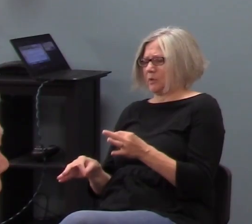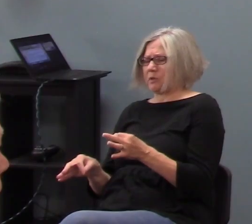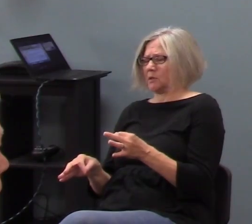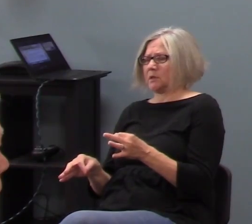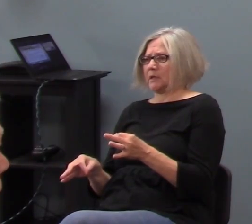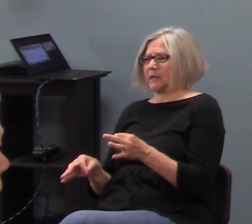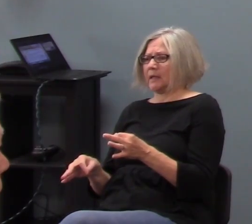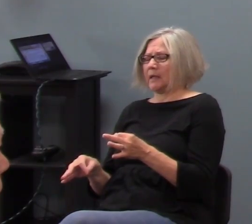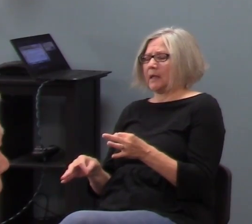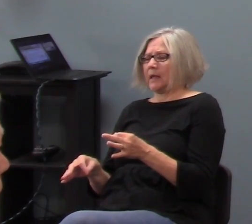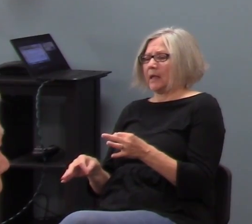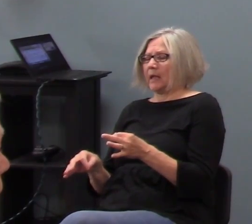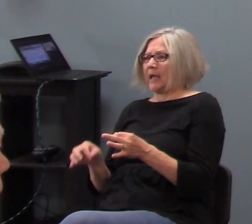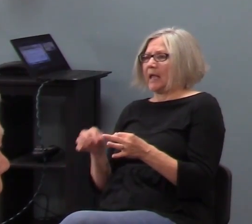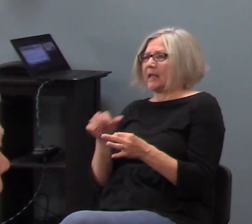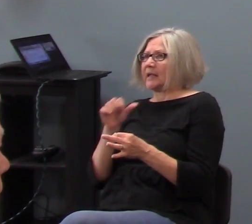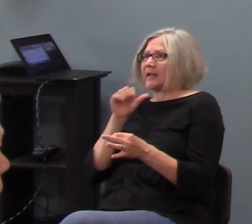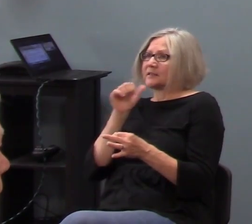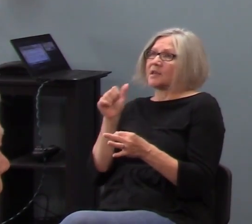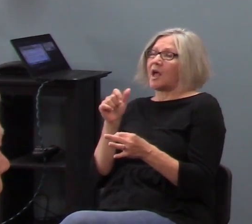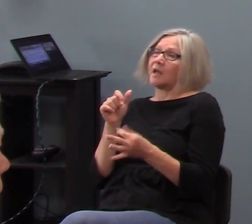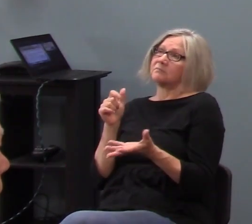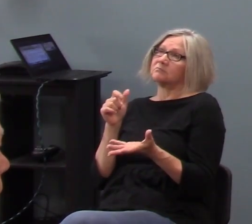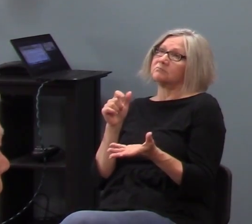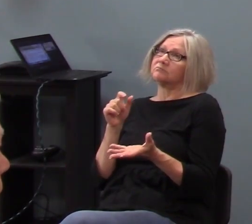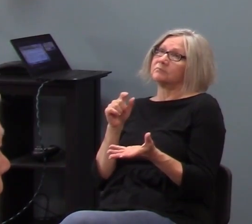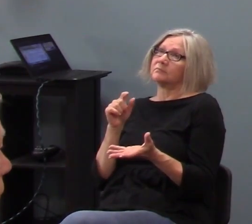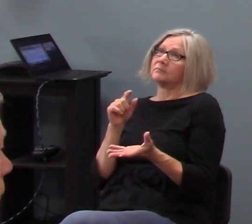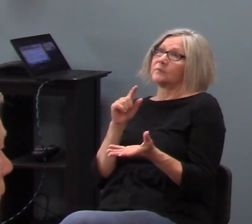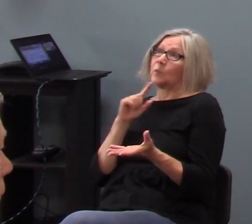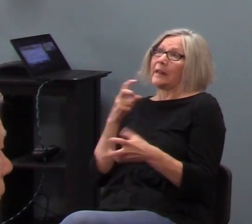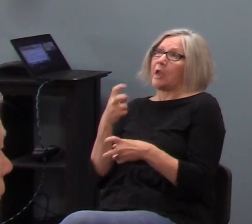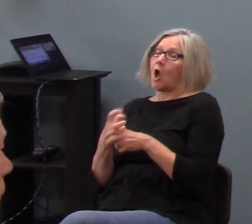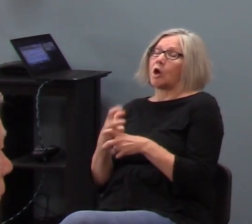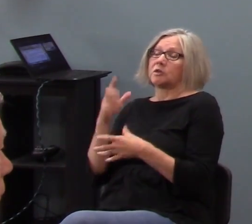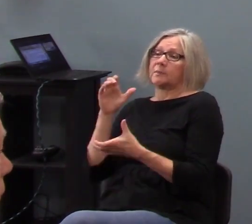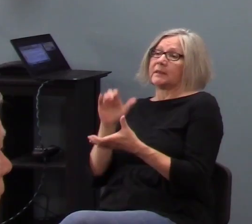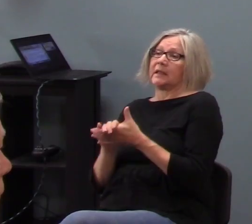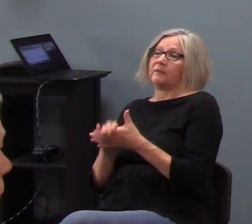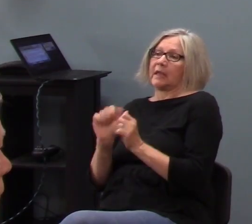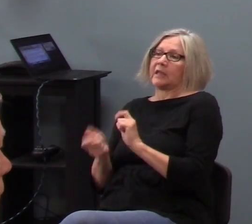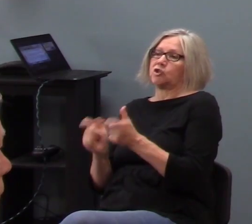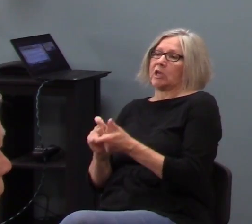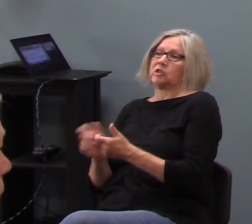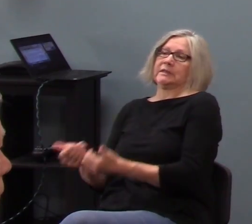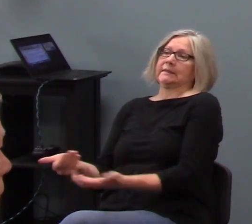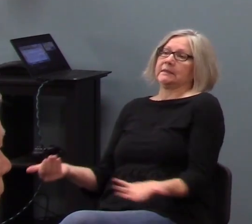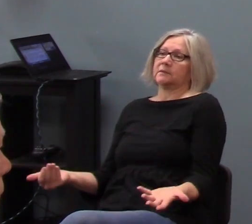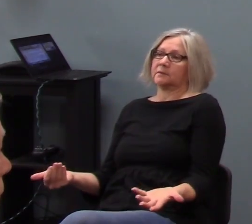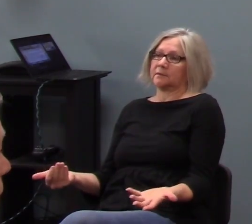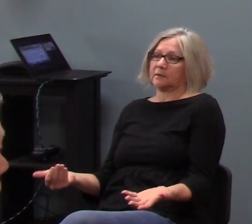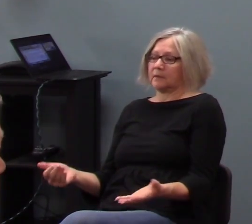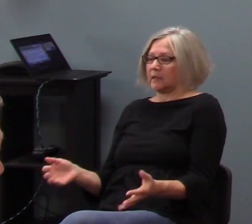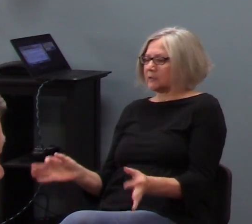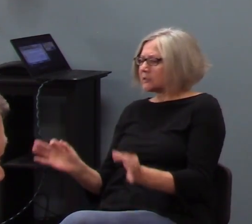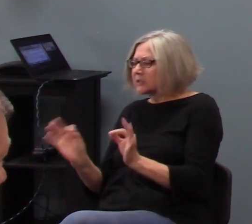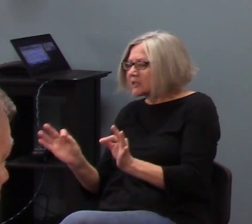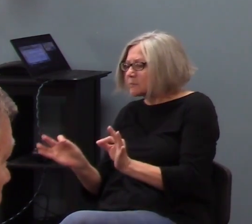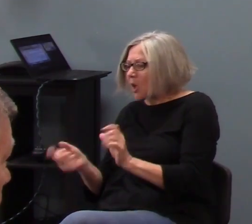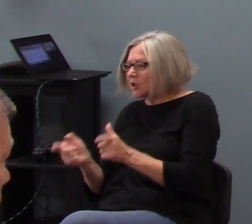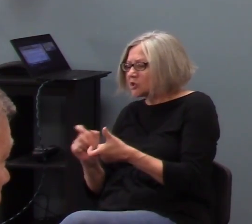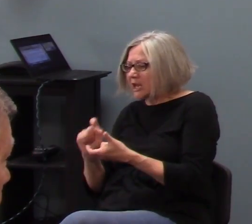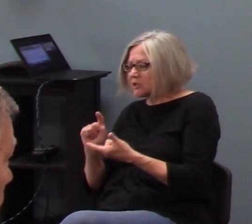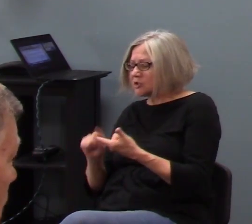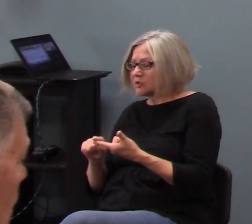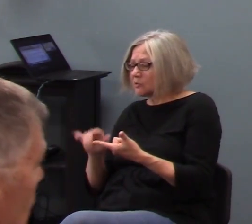be as big of a leap back then to believe that it could have changed more easily. Like a small change to that little bubble of